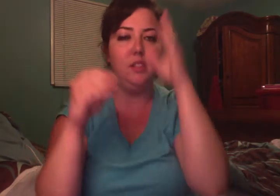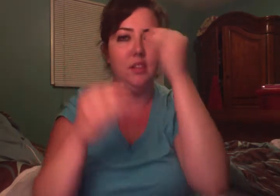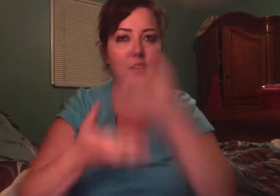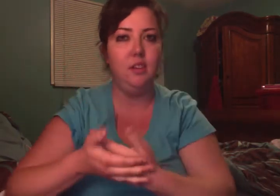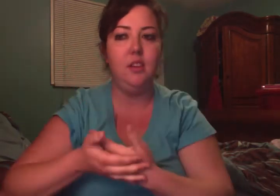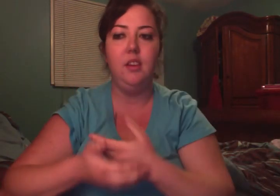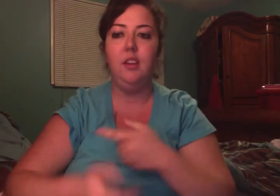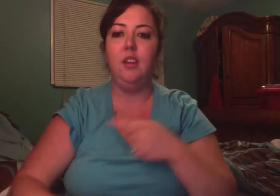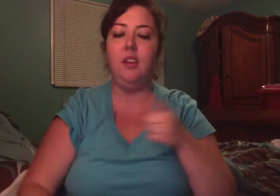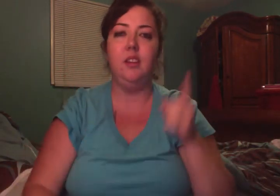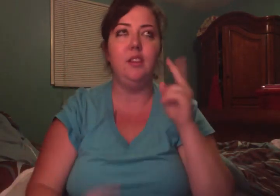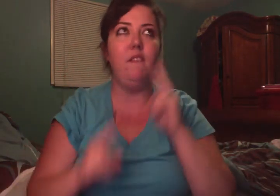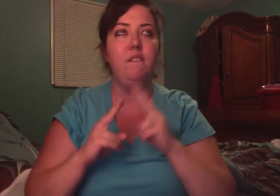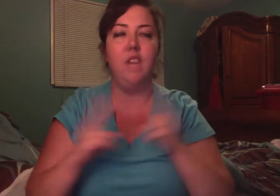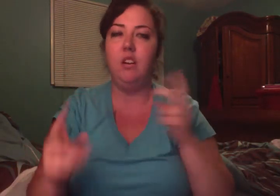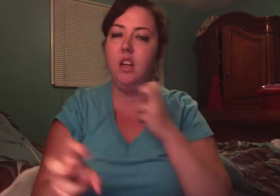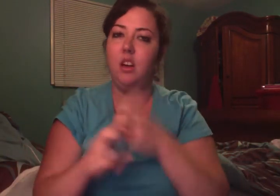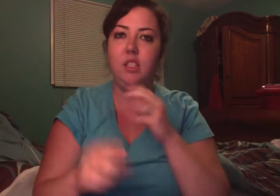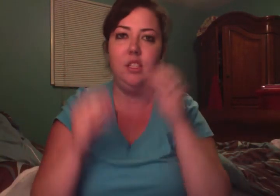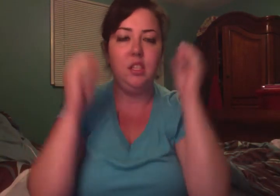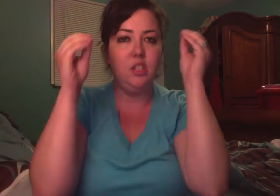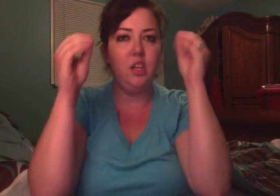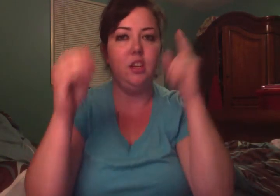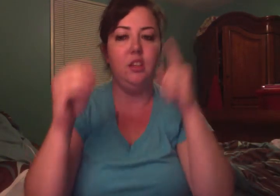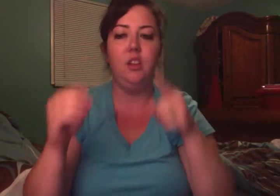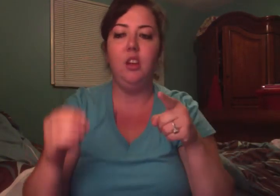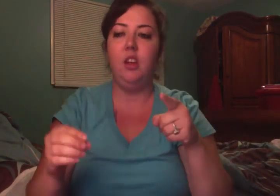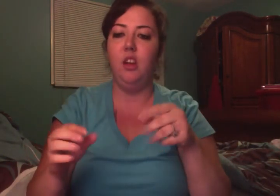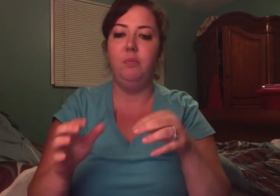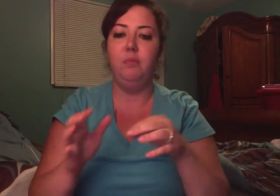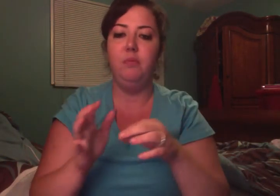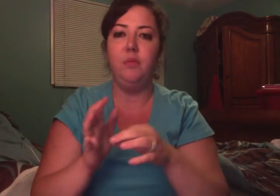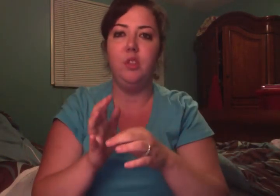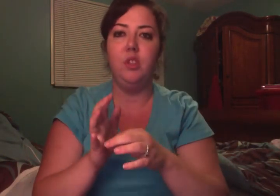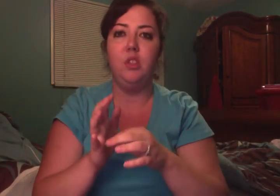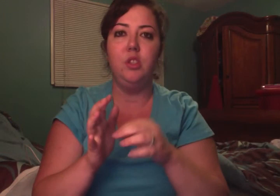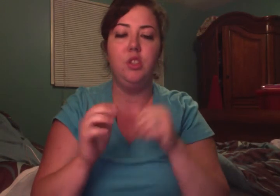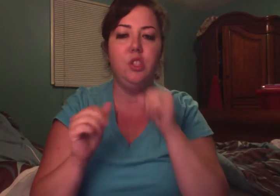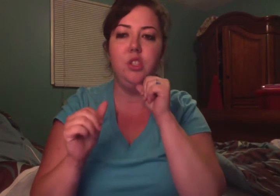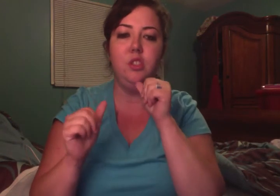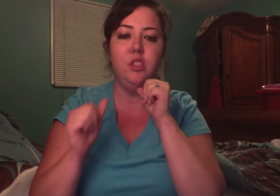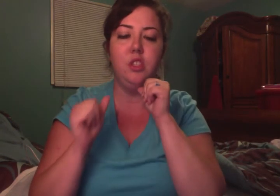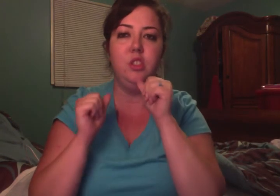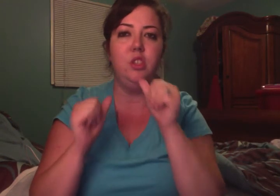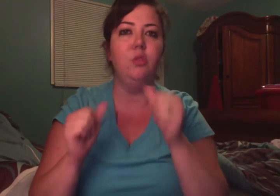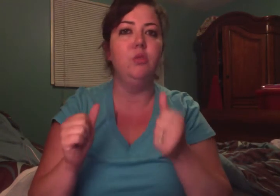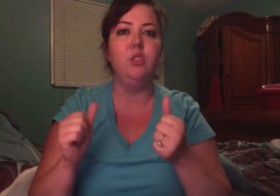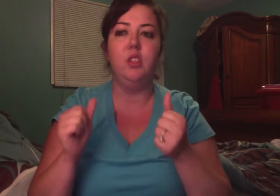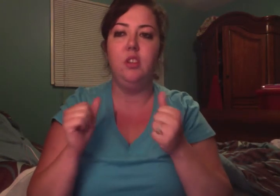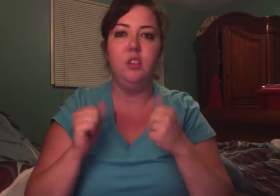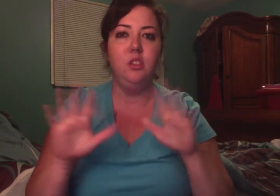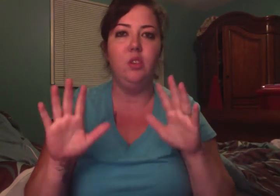son. He's very hard to teach, and you just don't give